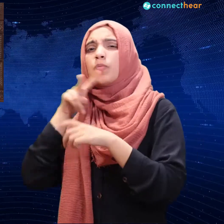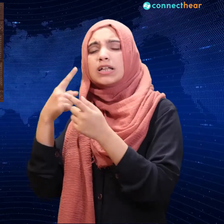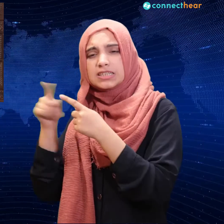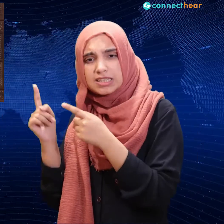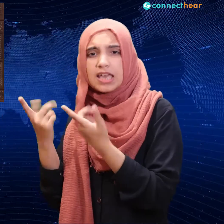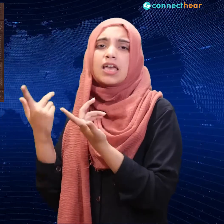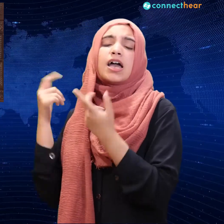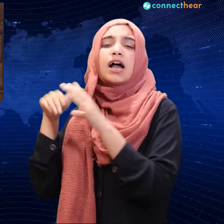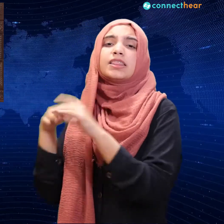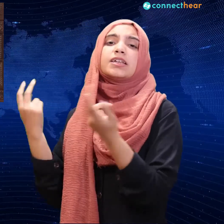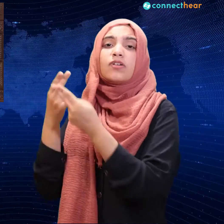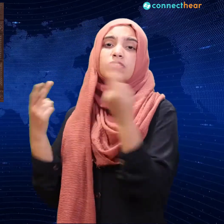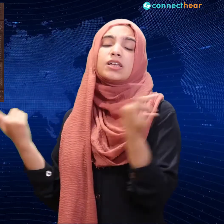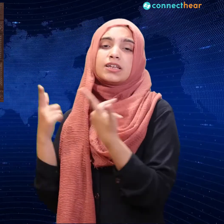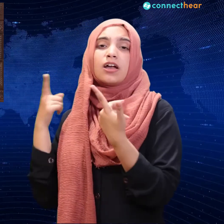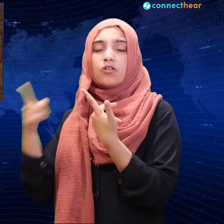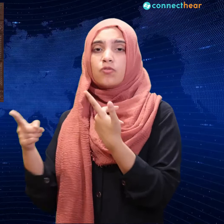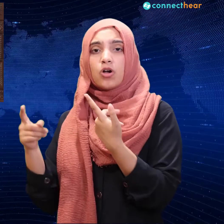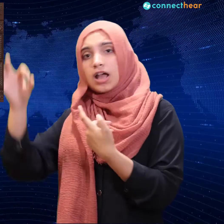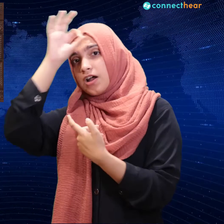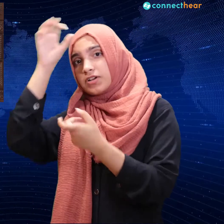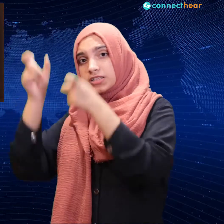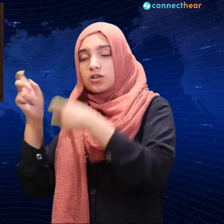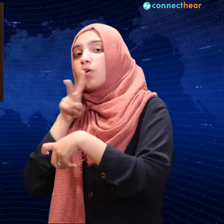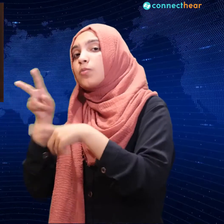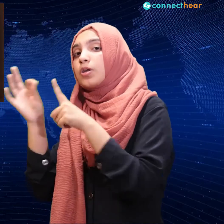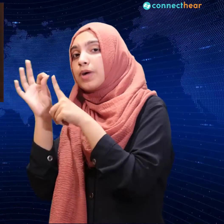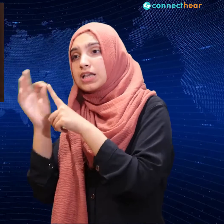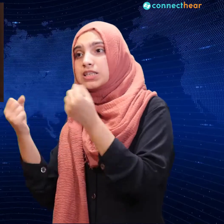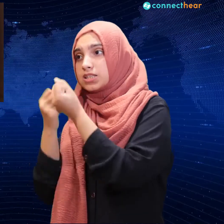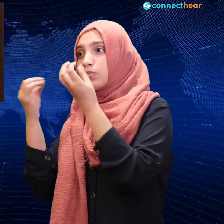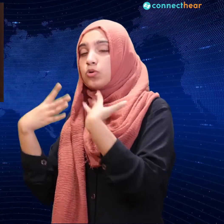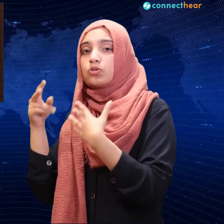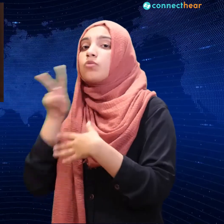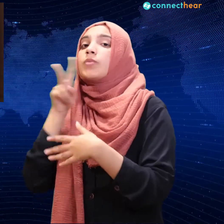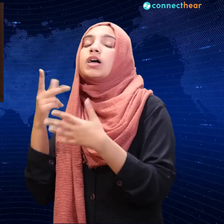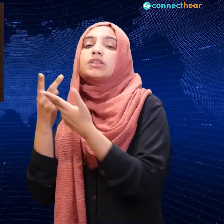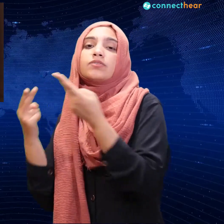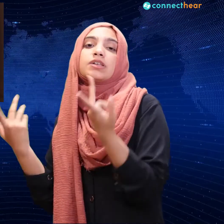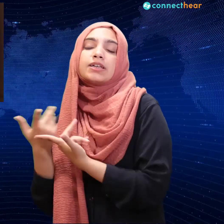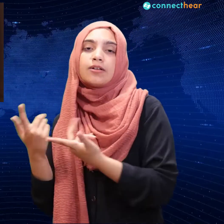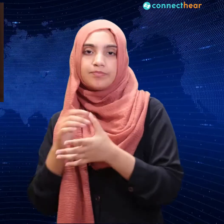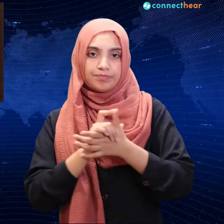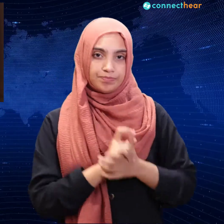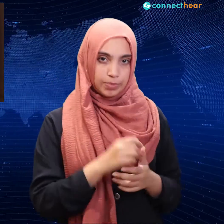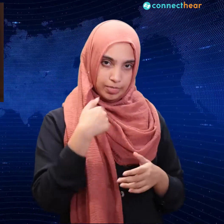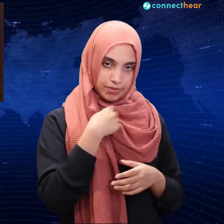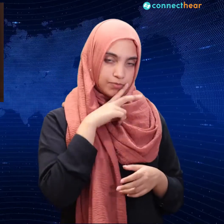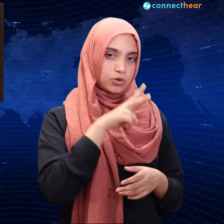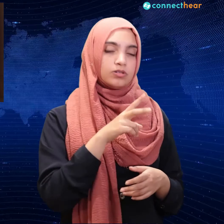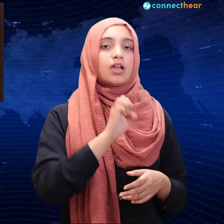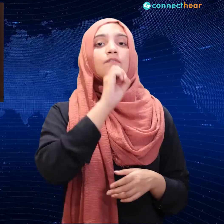on. They certainly seem convinced of Pakistan's involvement in their country's affairs. Because Becky, the